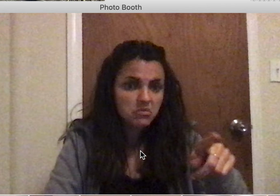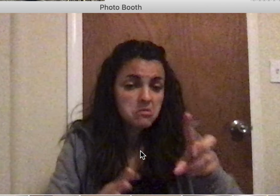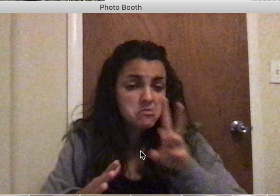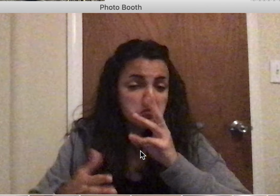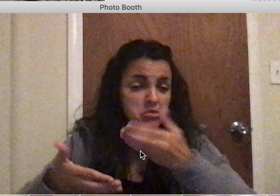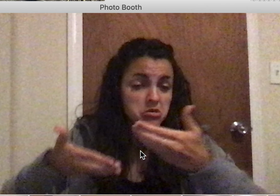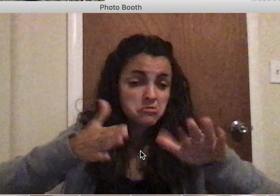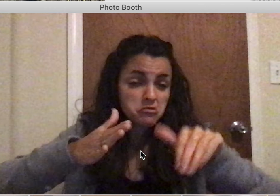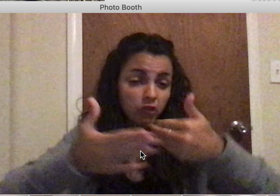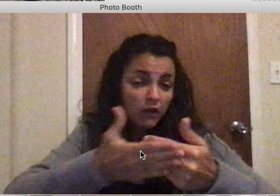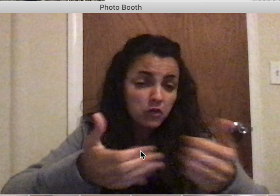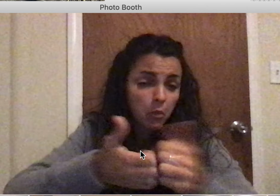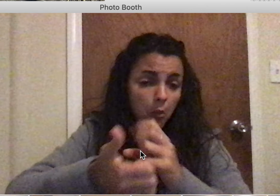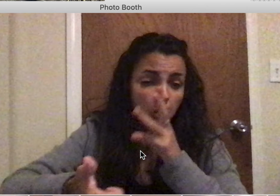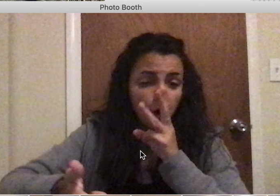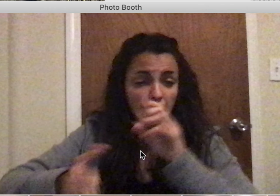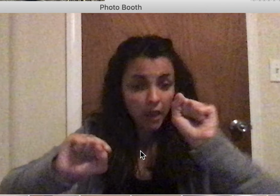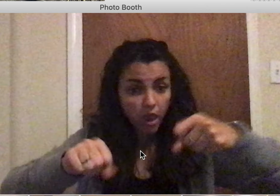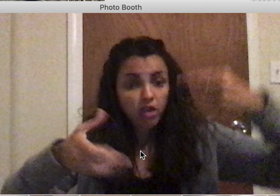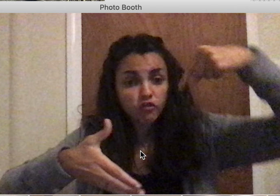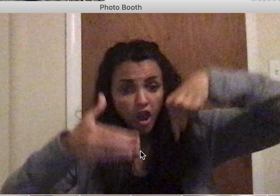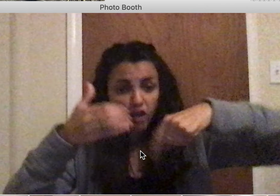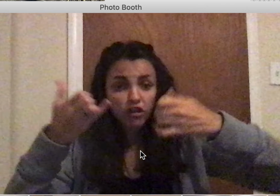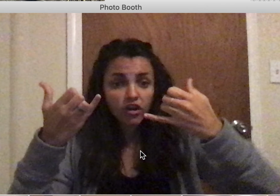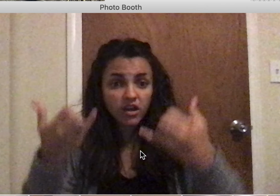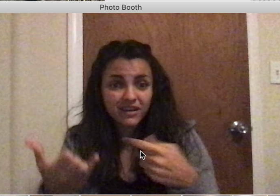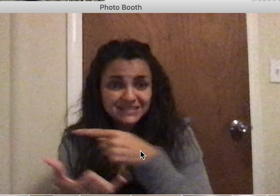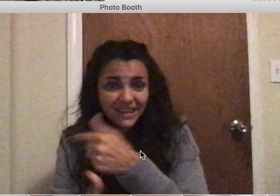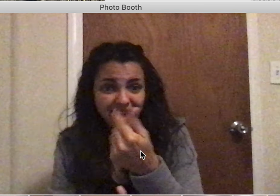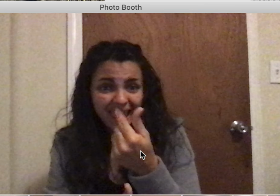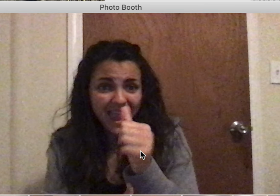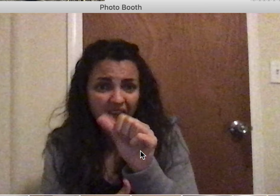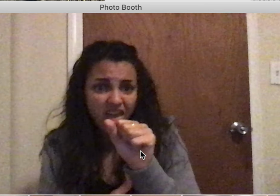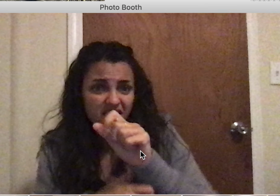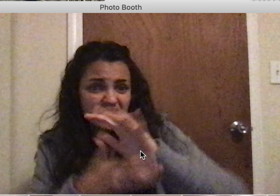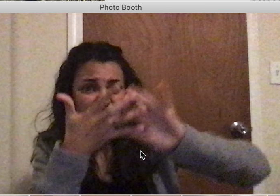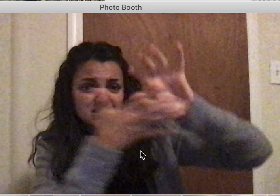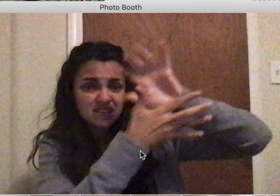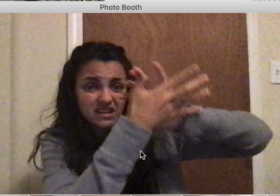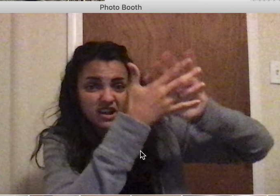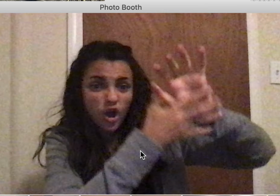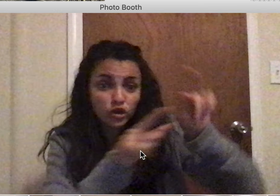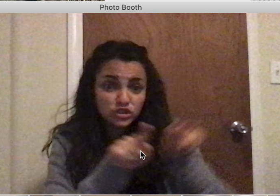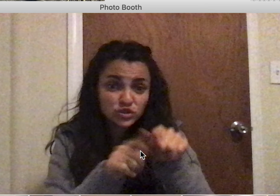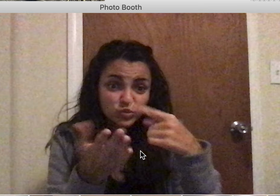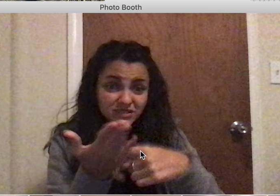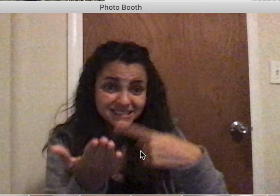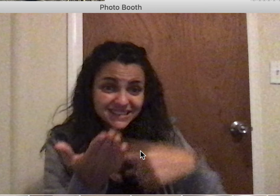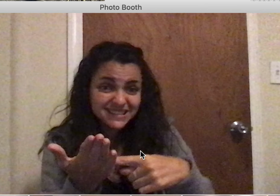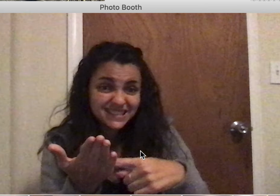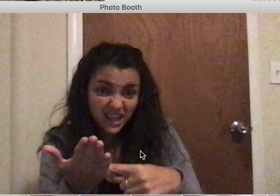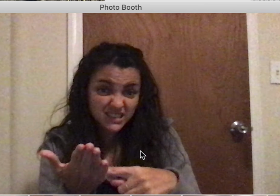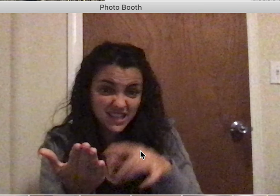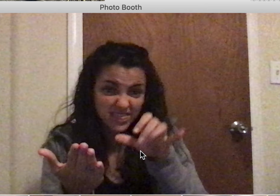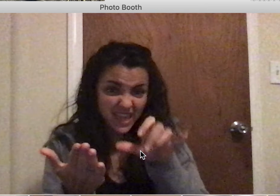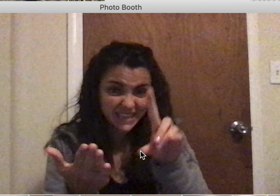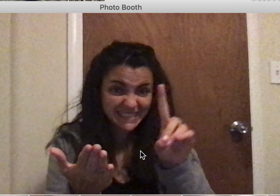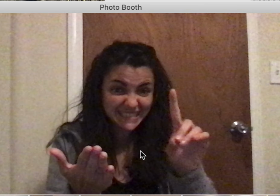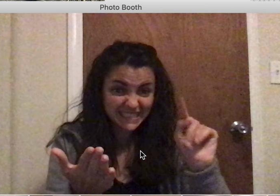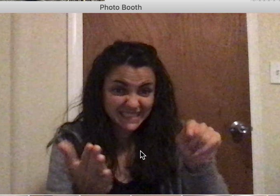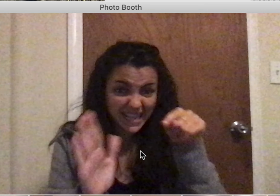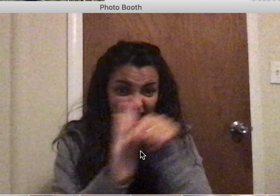each other. Also, when I talked about insecticides, right? Humans are interacting with the natural world by